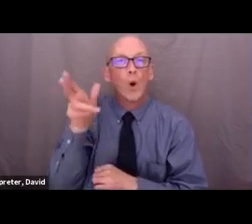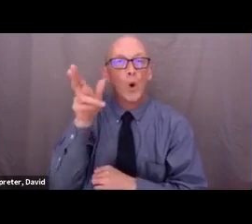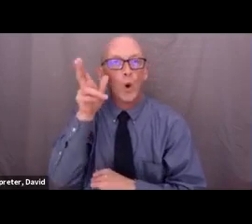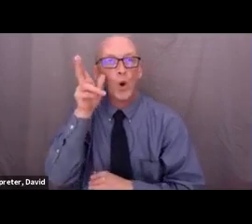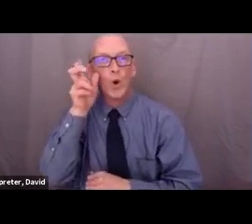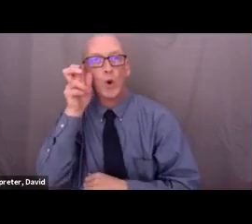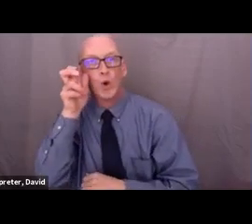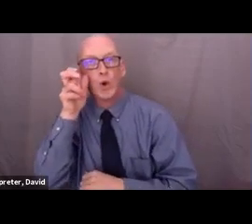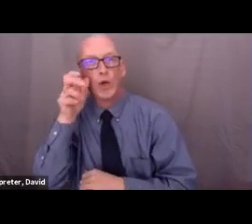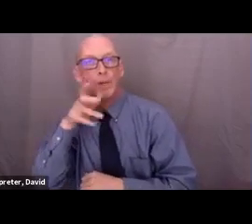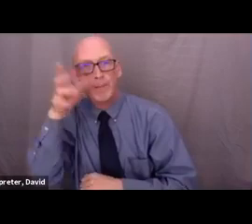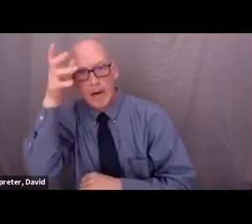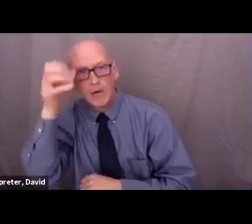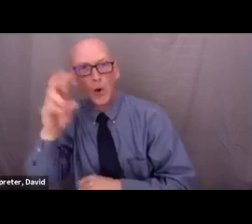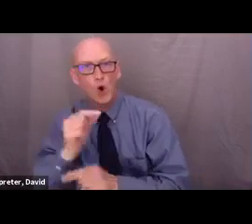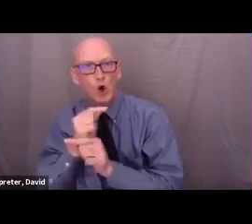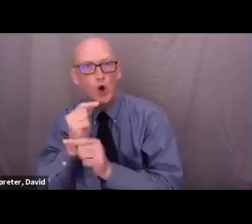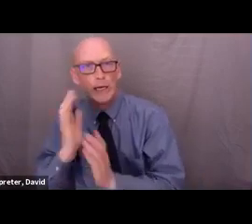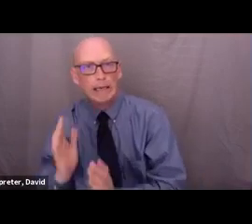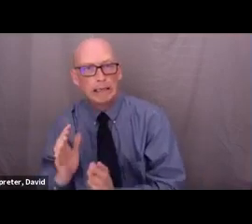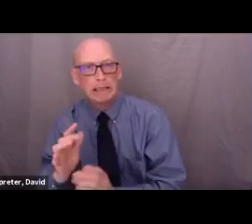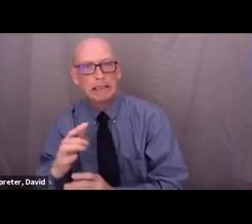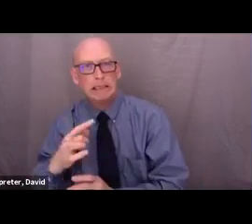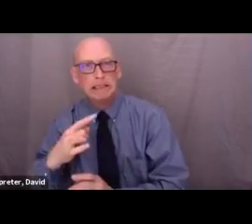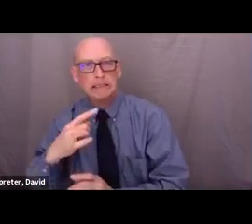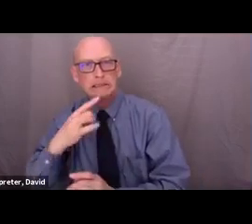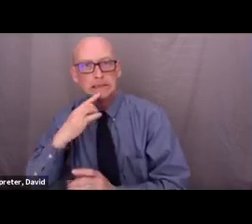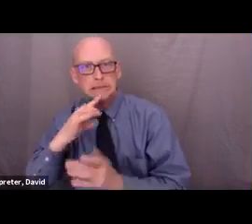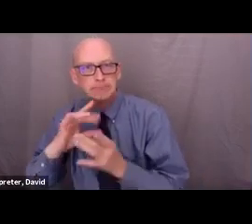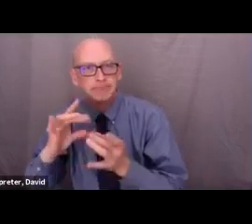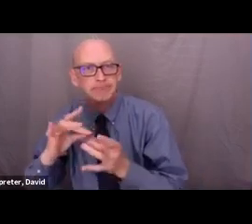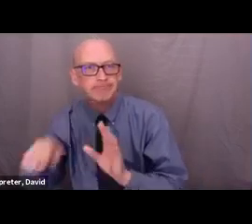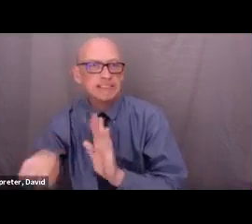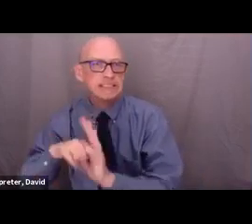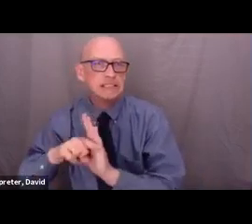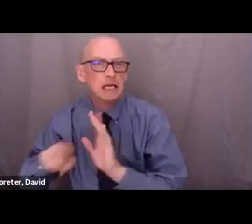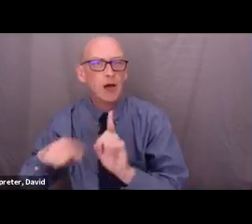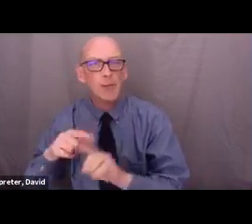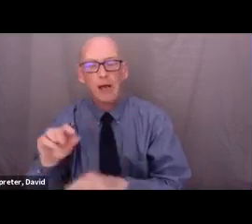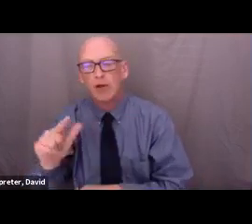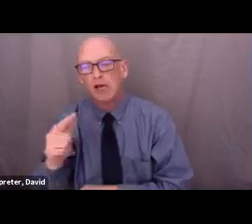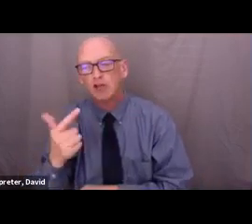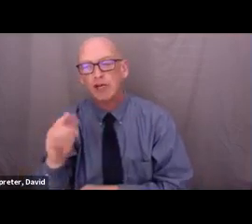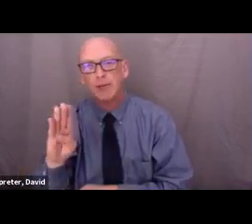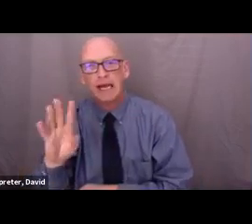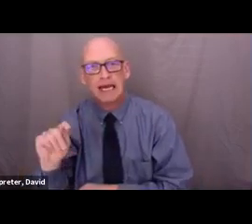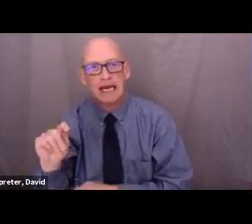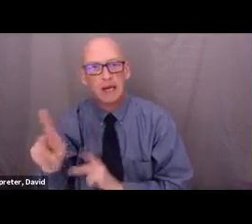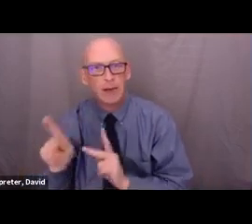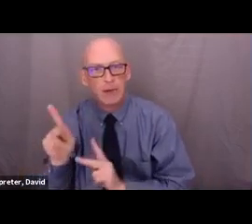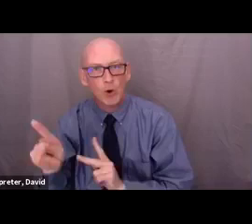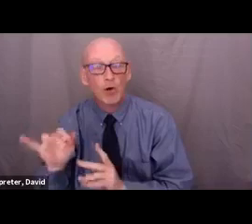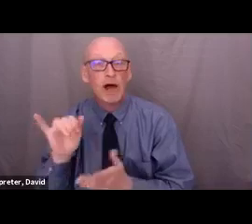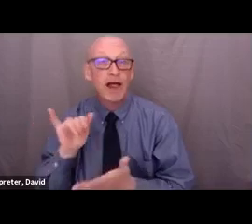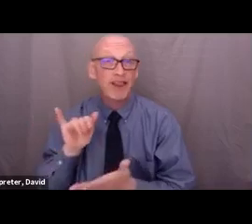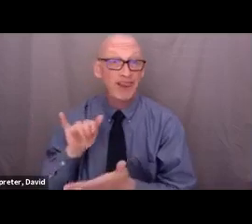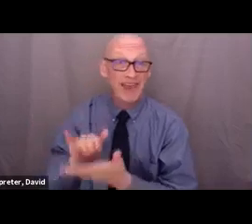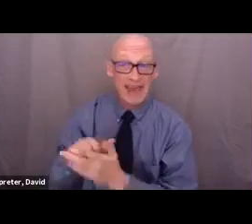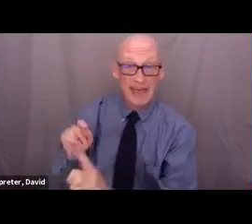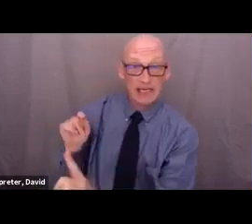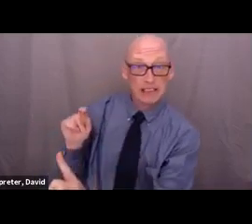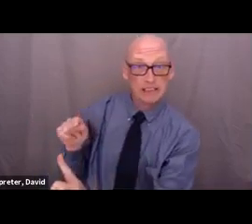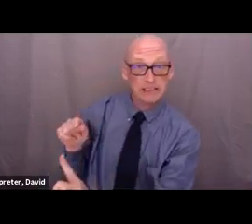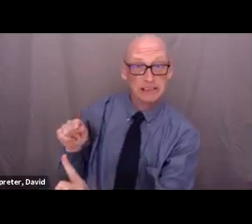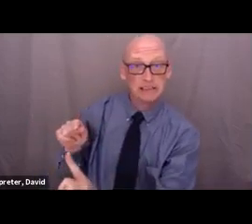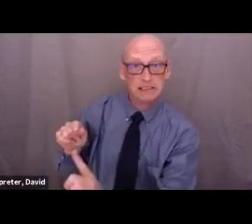saying something negative about LGBT, folks. And so that only can